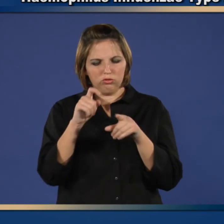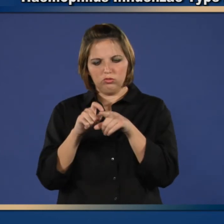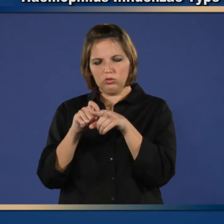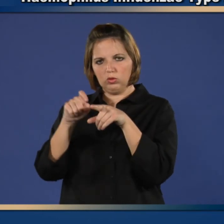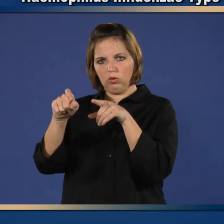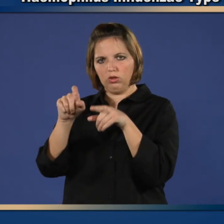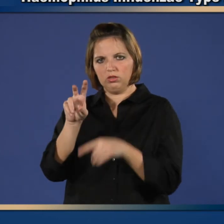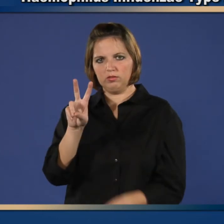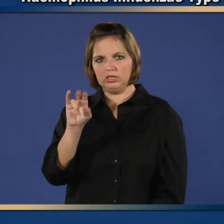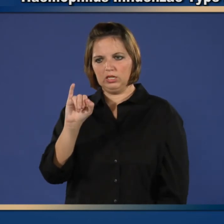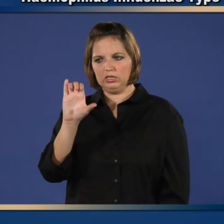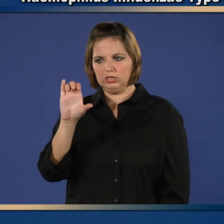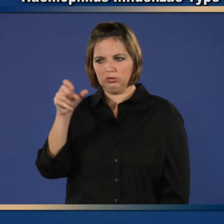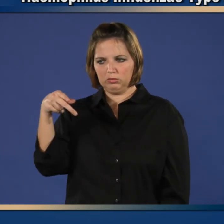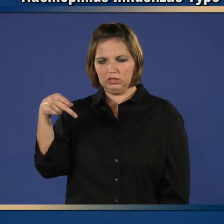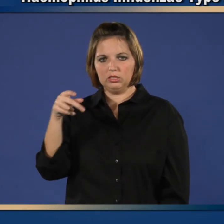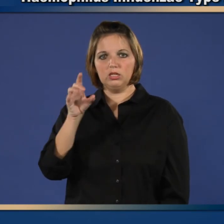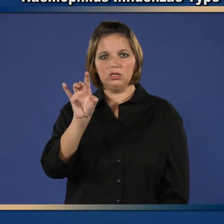call